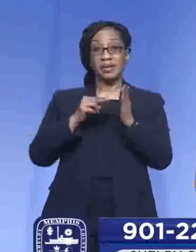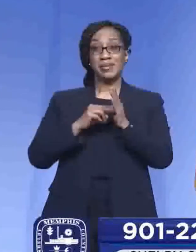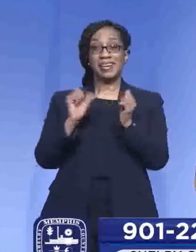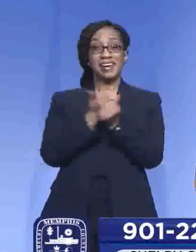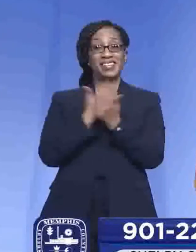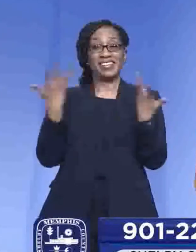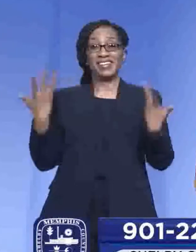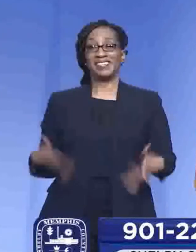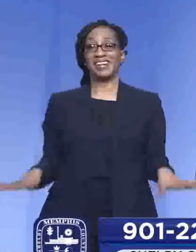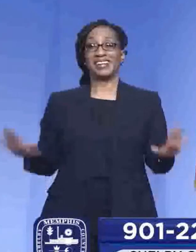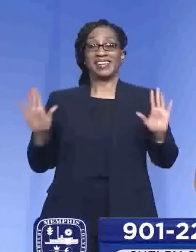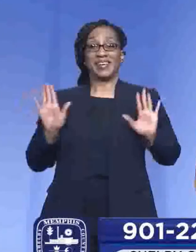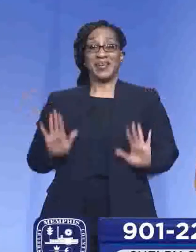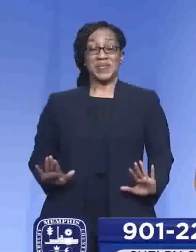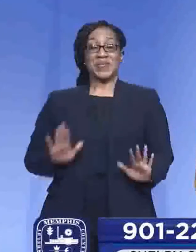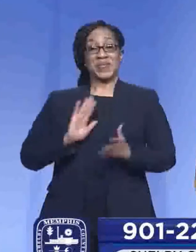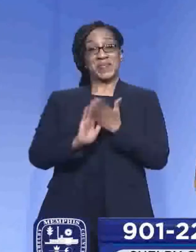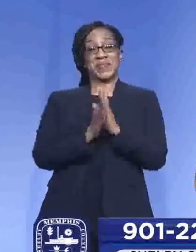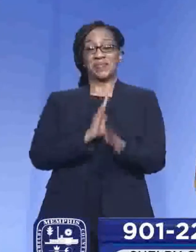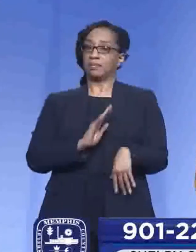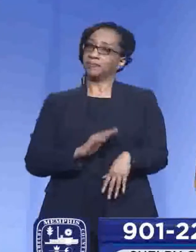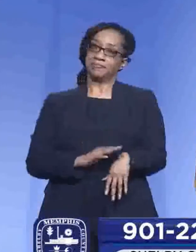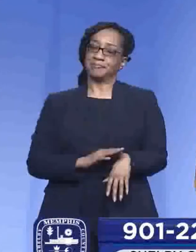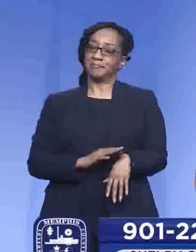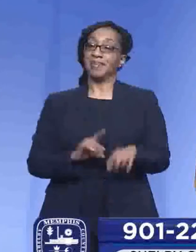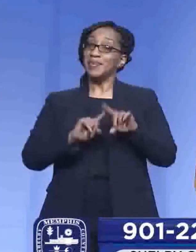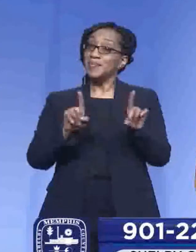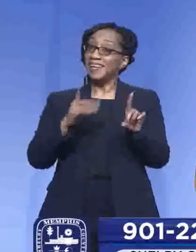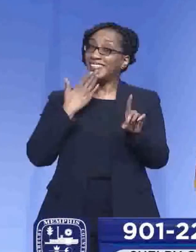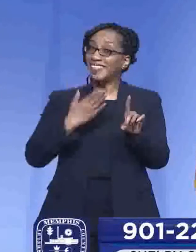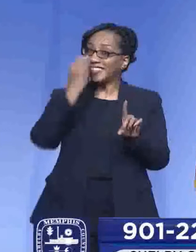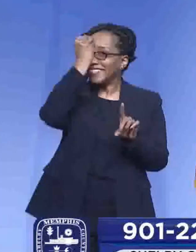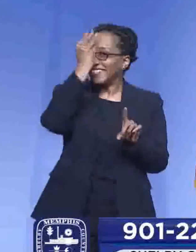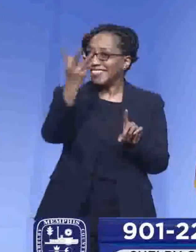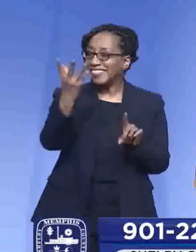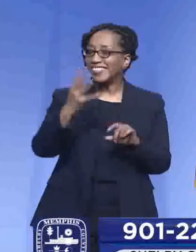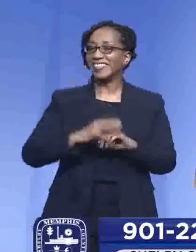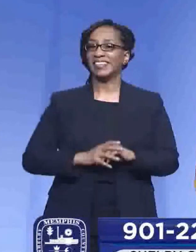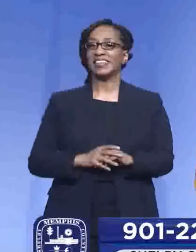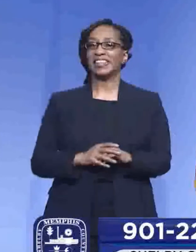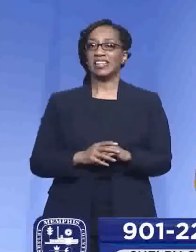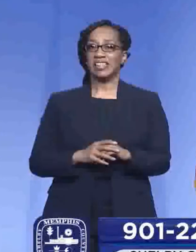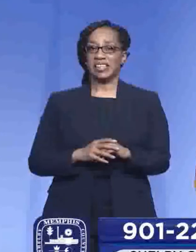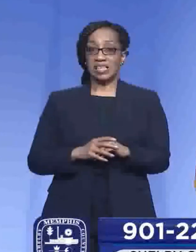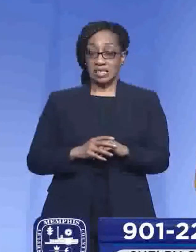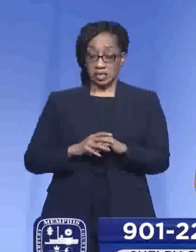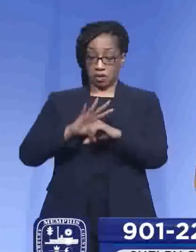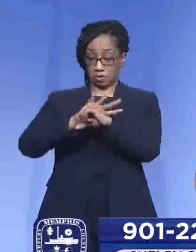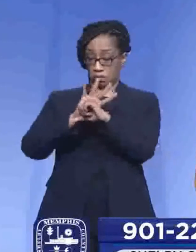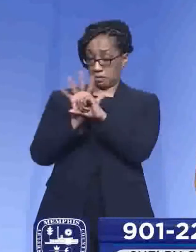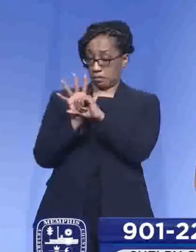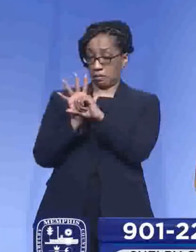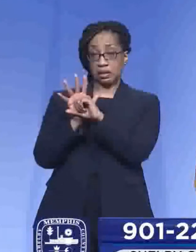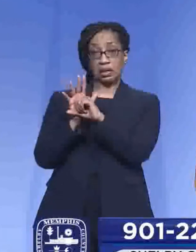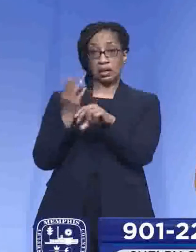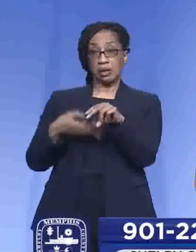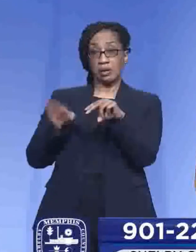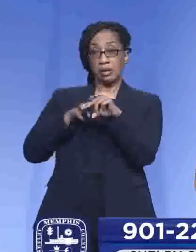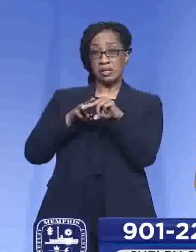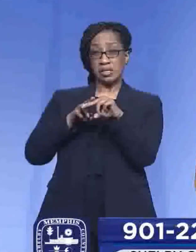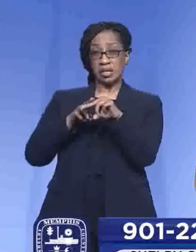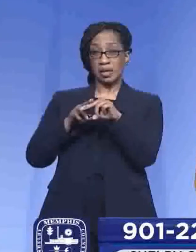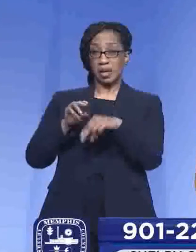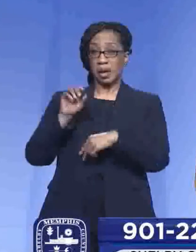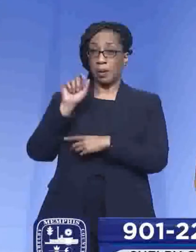yet. We do have some good news, though. As far as the reproductive rate of the virus, it's at